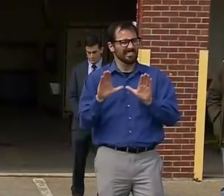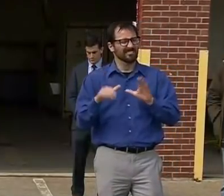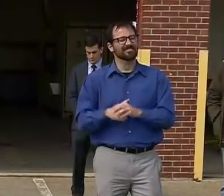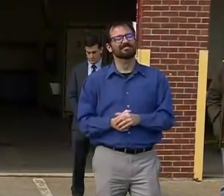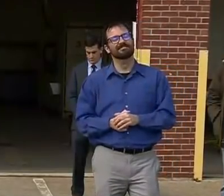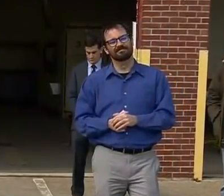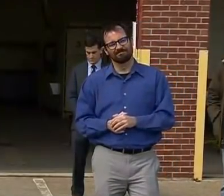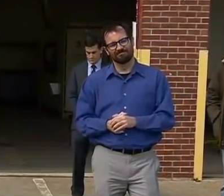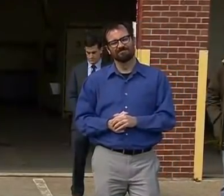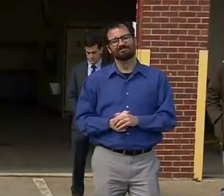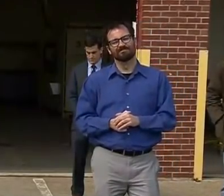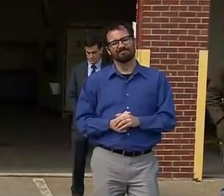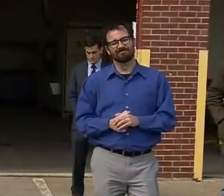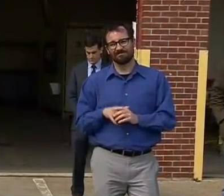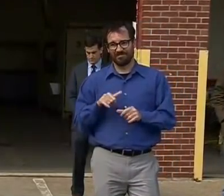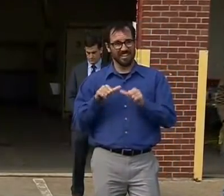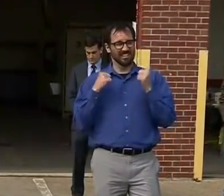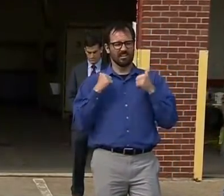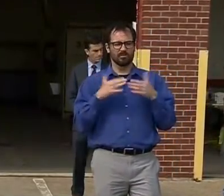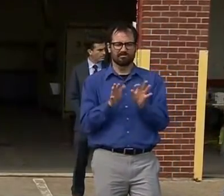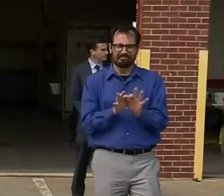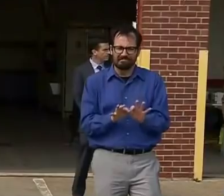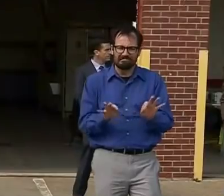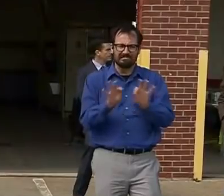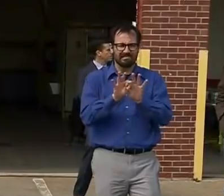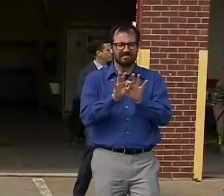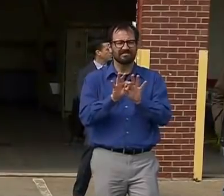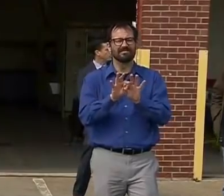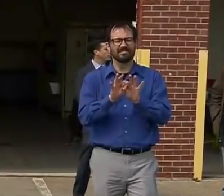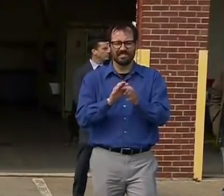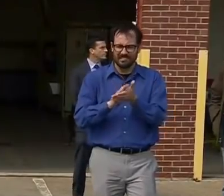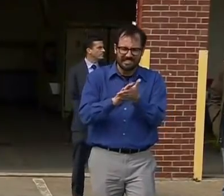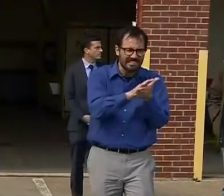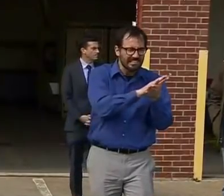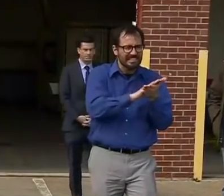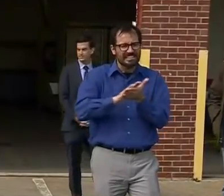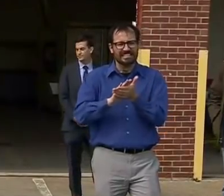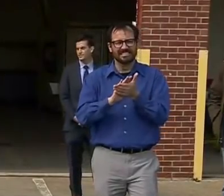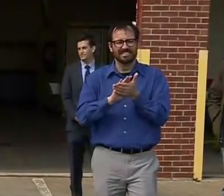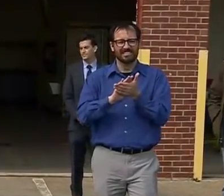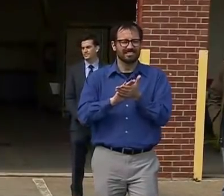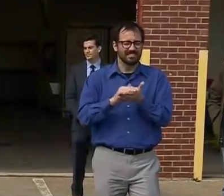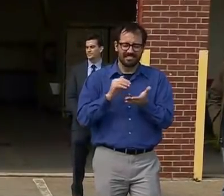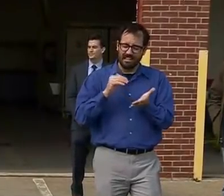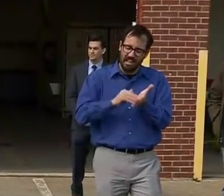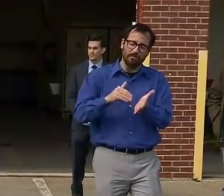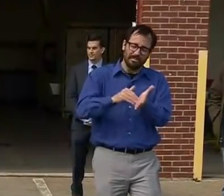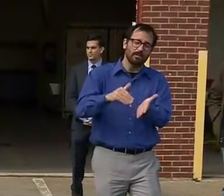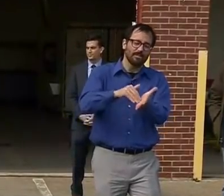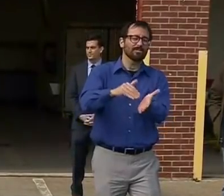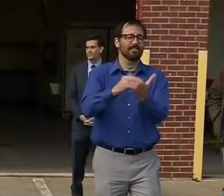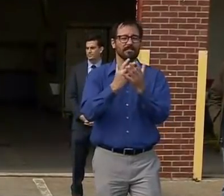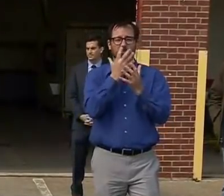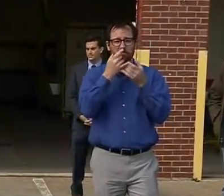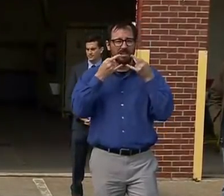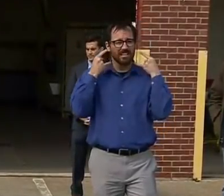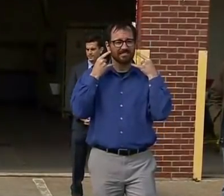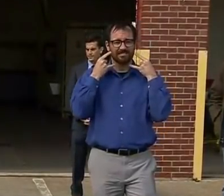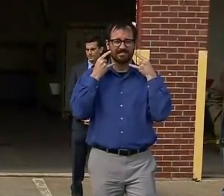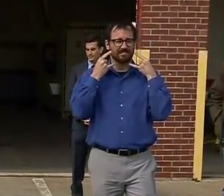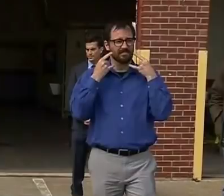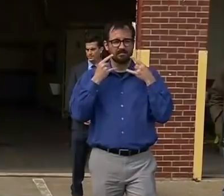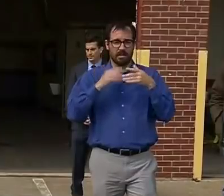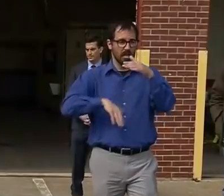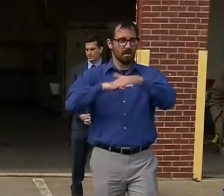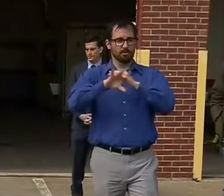and sanitizing tens of thousands of these N95 respirator masks per day help give the highest level of protection to our healthcare workers, and we need